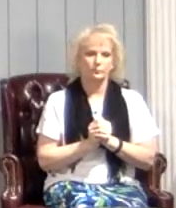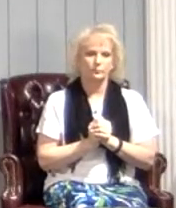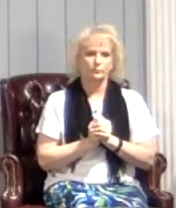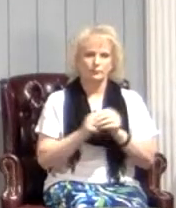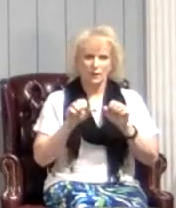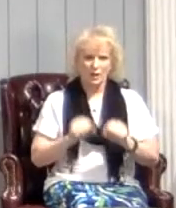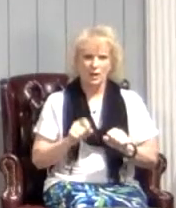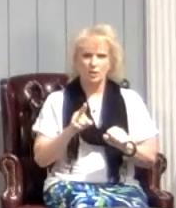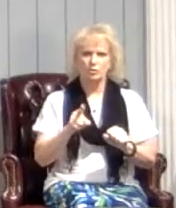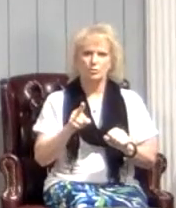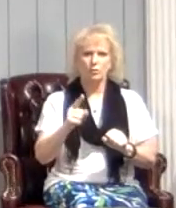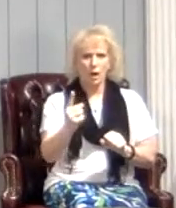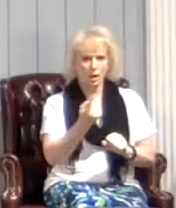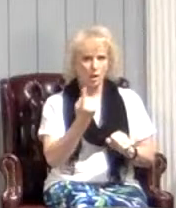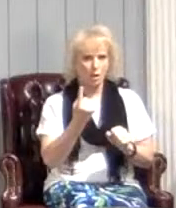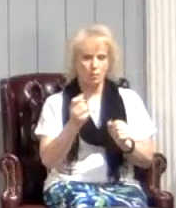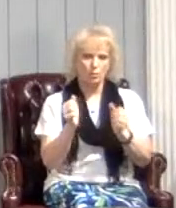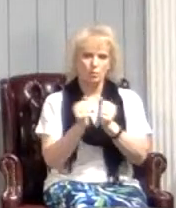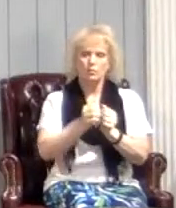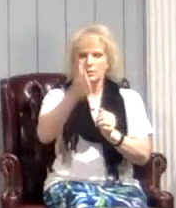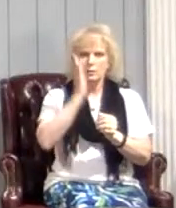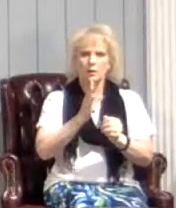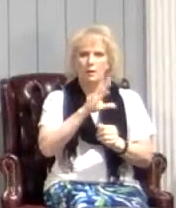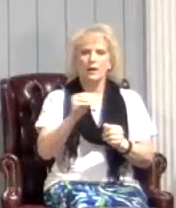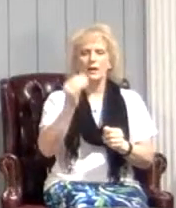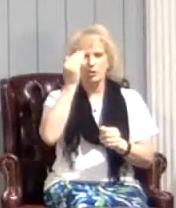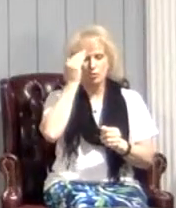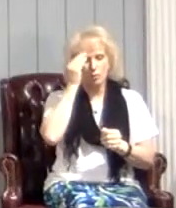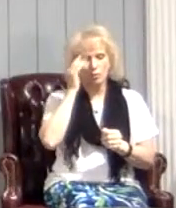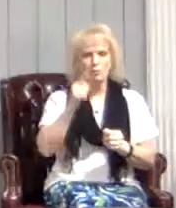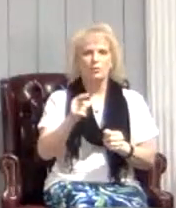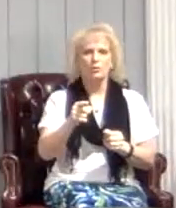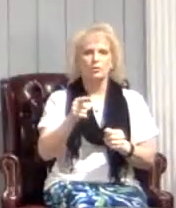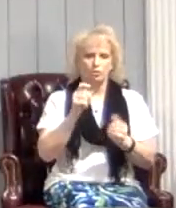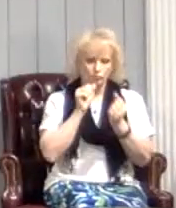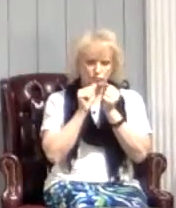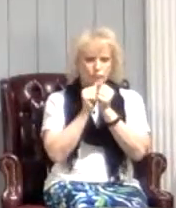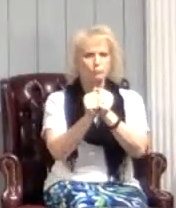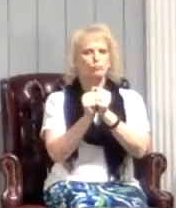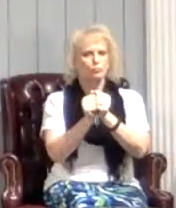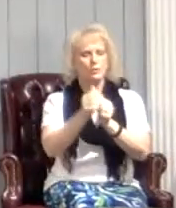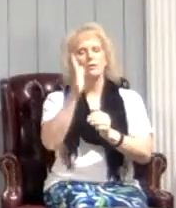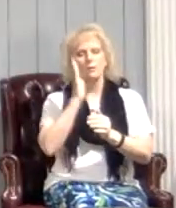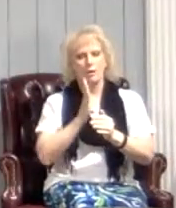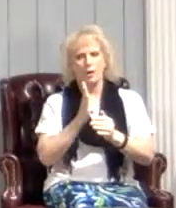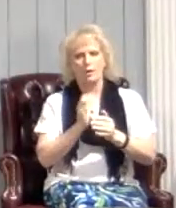Can you get alone with God and know you've been with God?